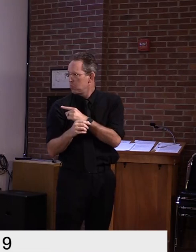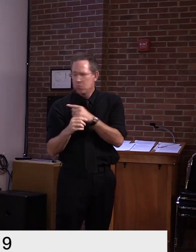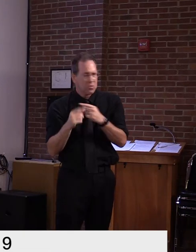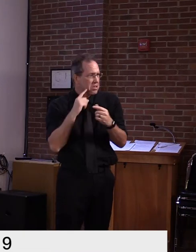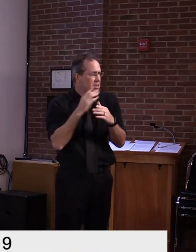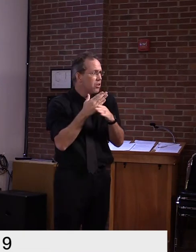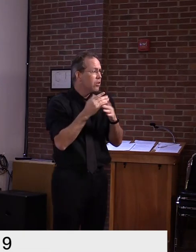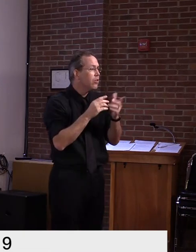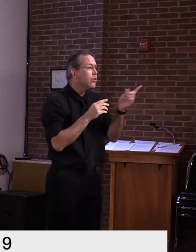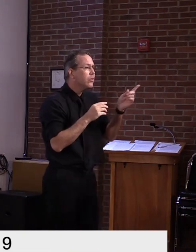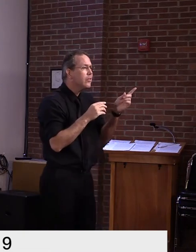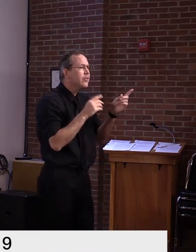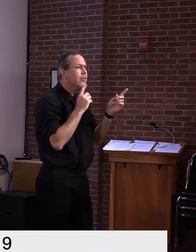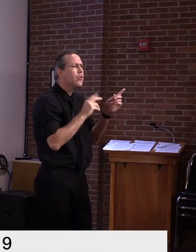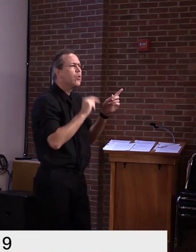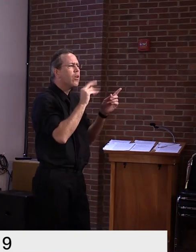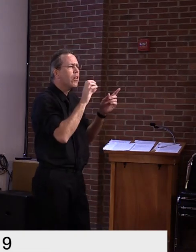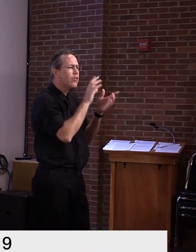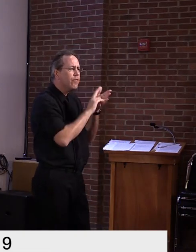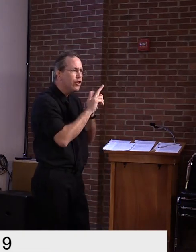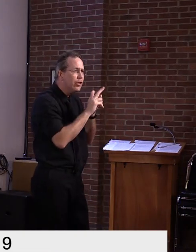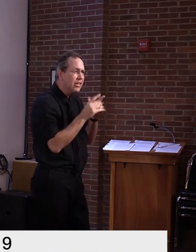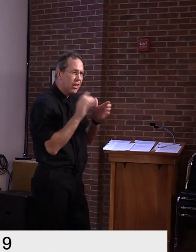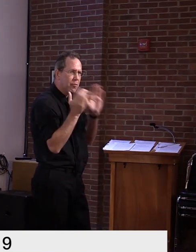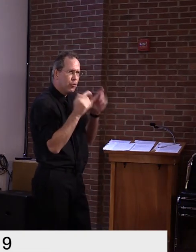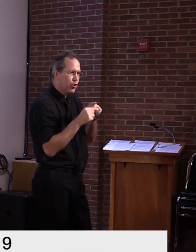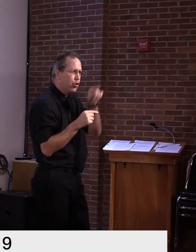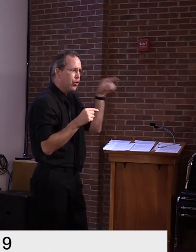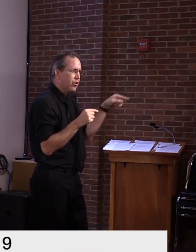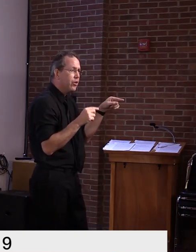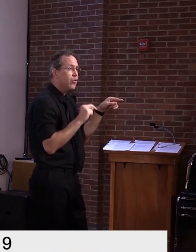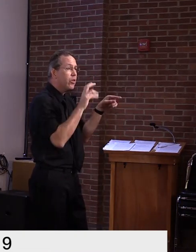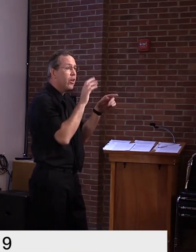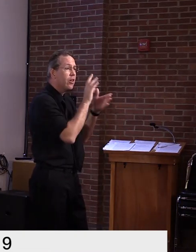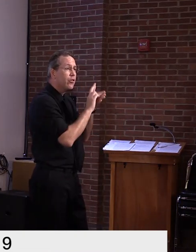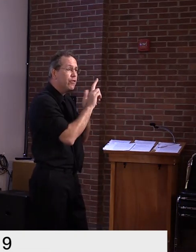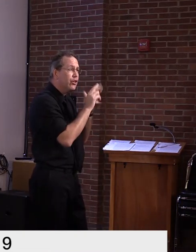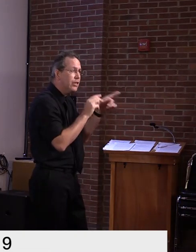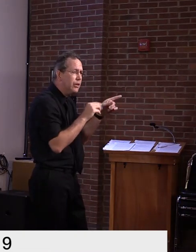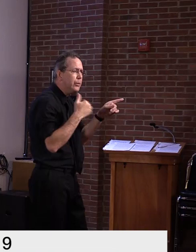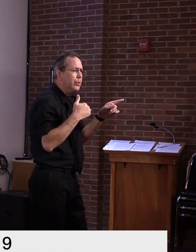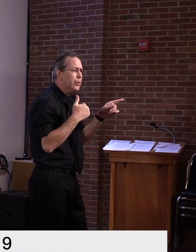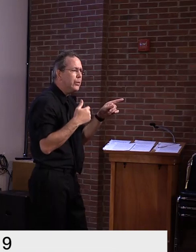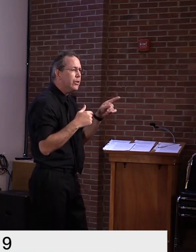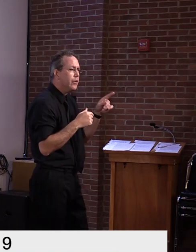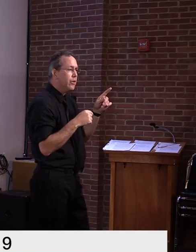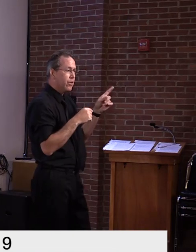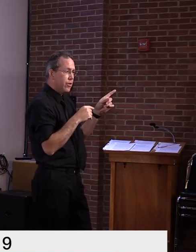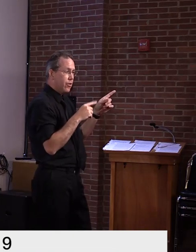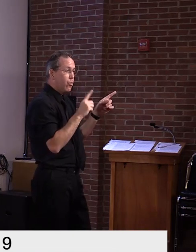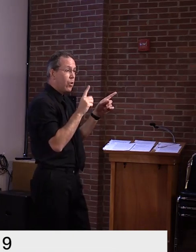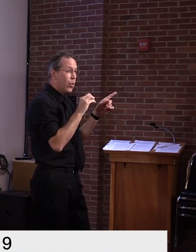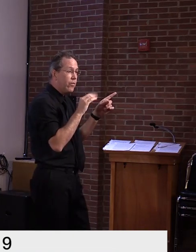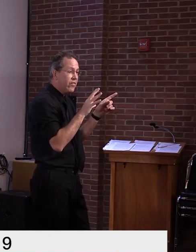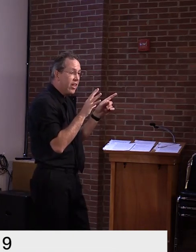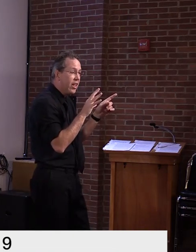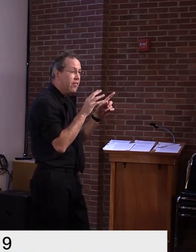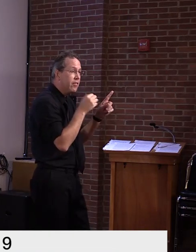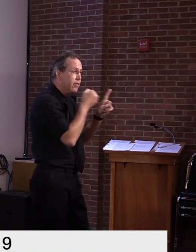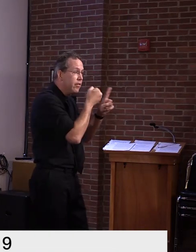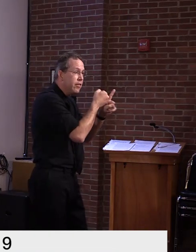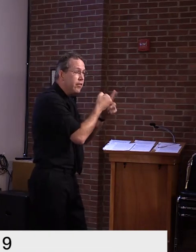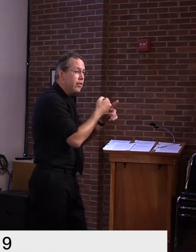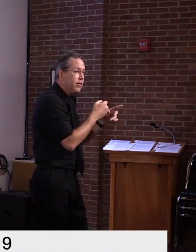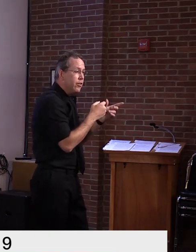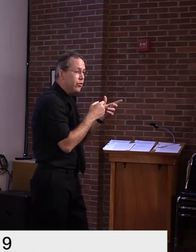205 infections per 100,000, basically 12 times more virus prevalence for the states where students are returning to